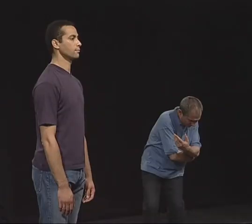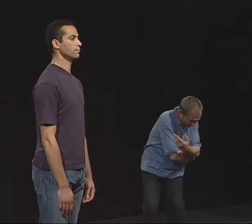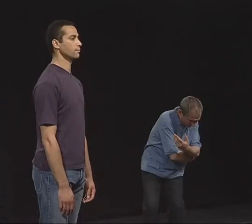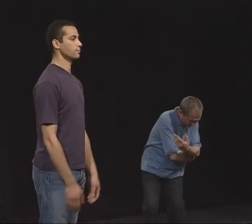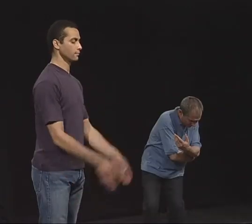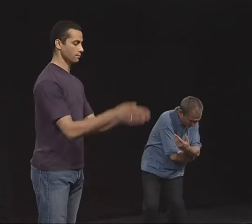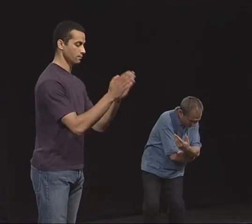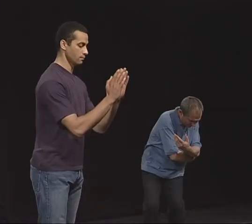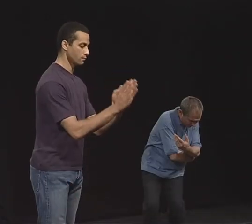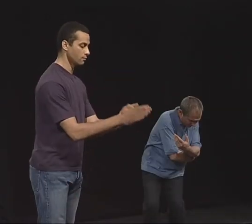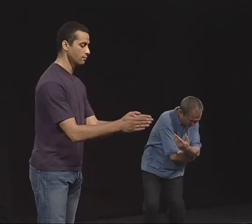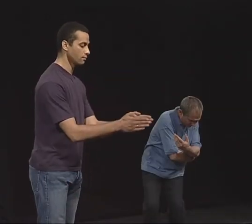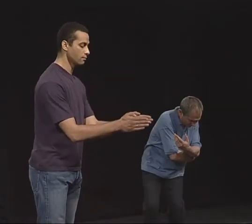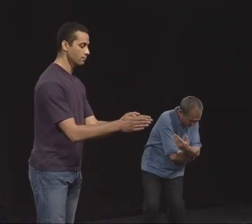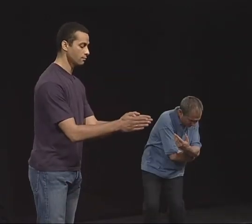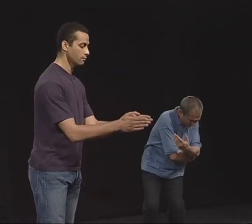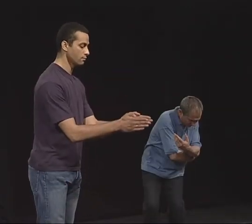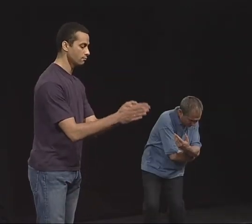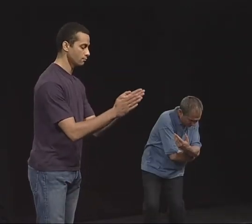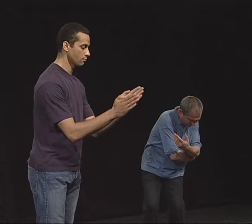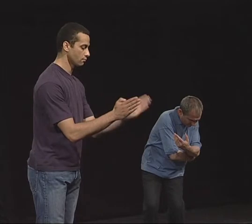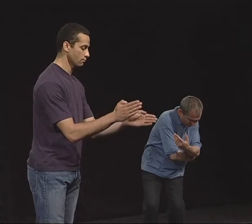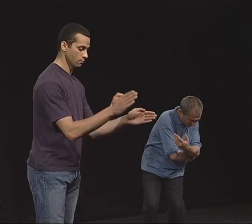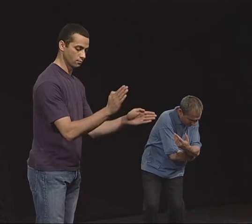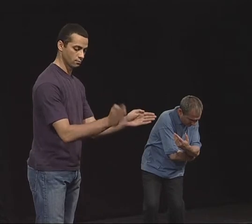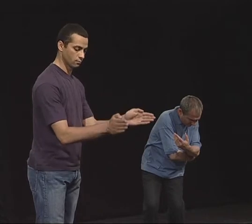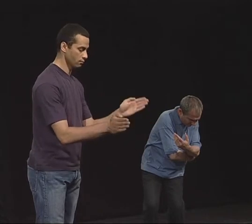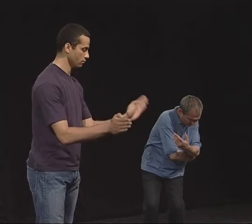Si ça marche pour un, ça marche pour tous les autres.